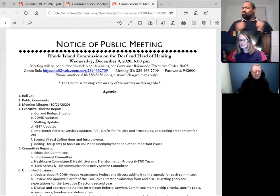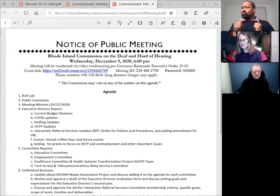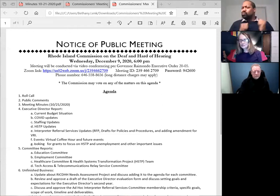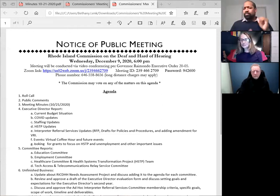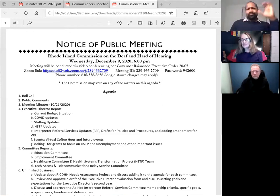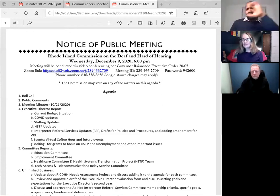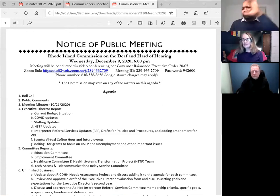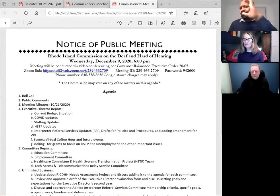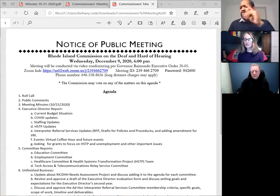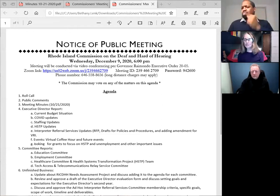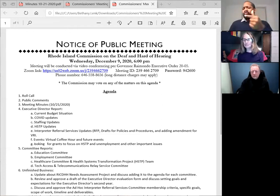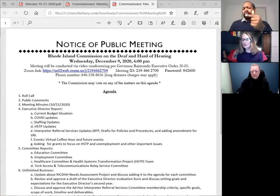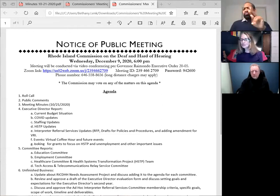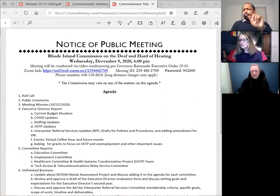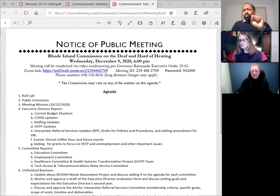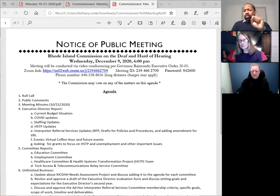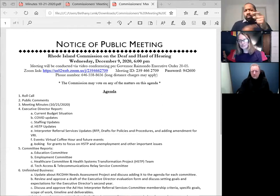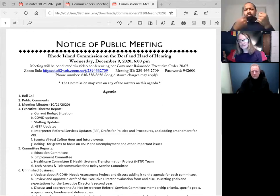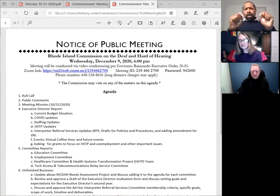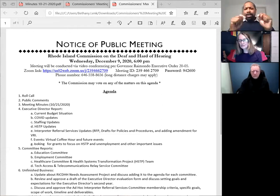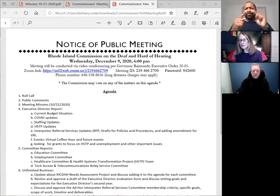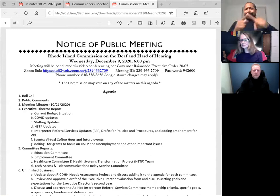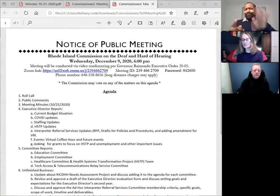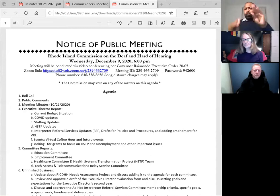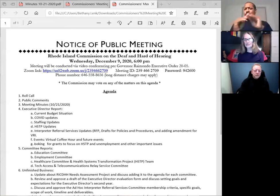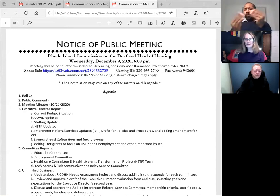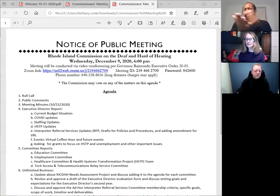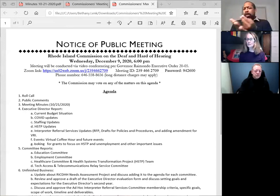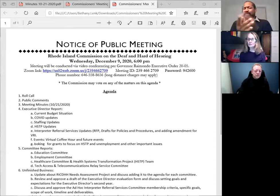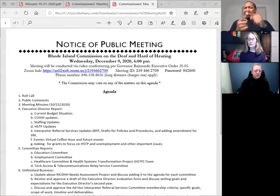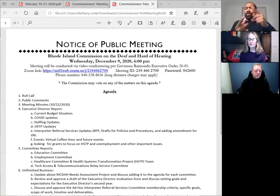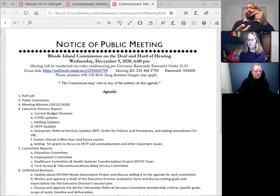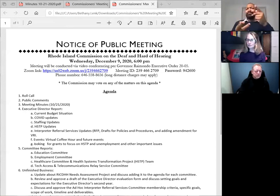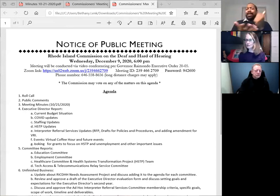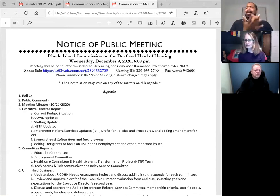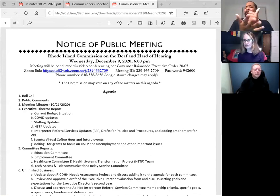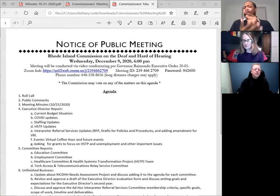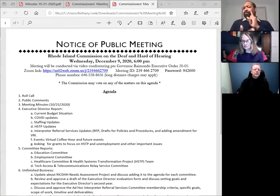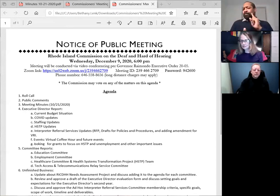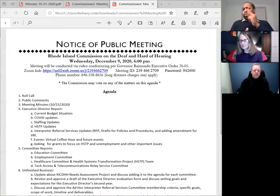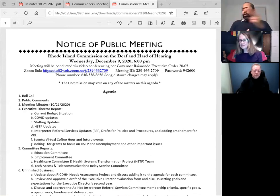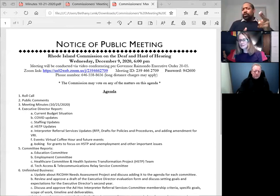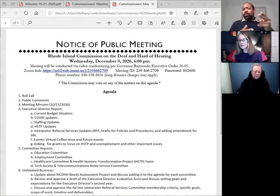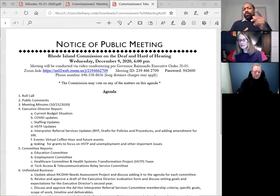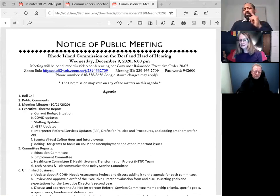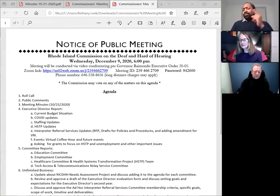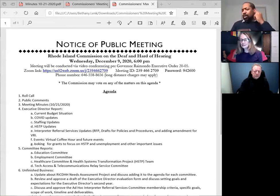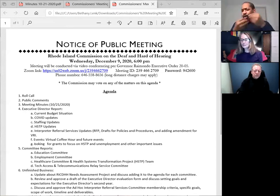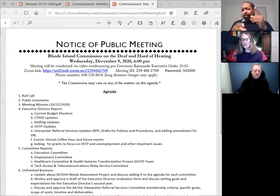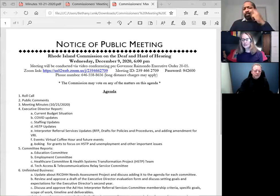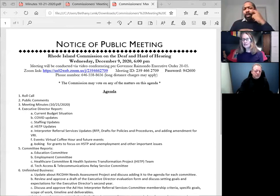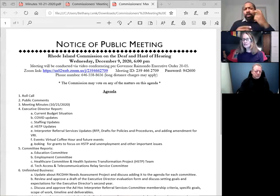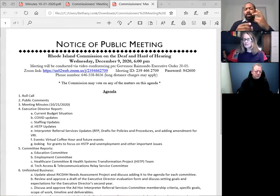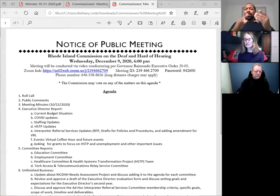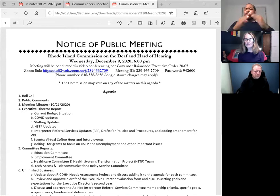with Christine. We're going to be very assertive about finding grant money. We will look very rigorously. And we